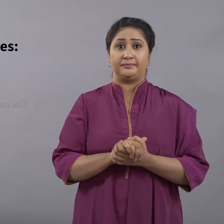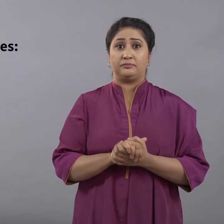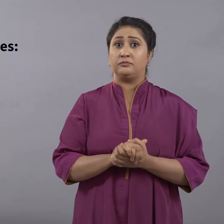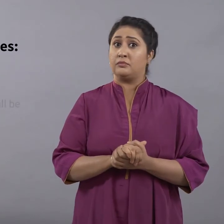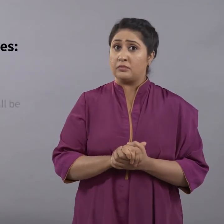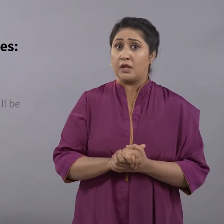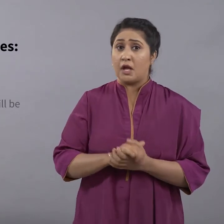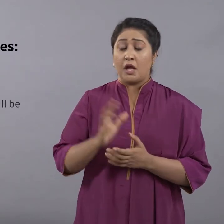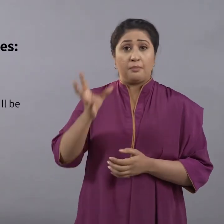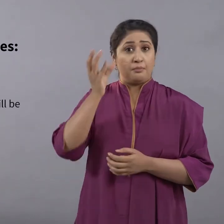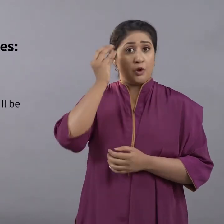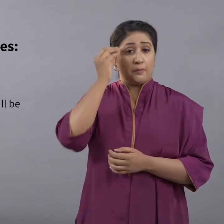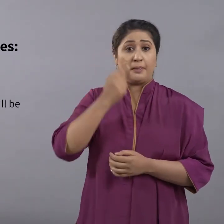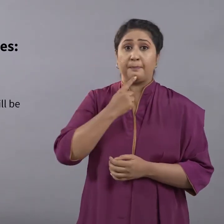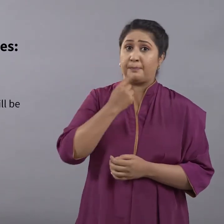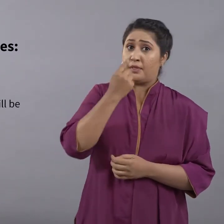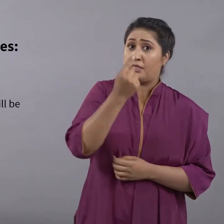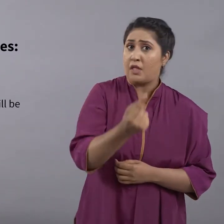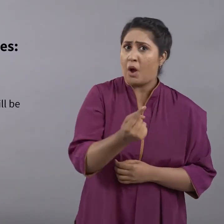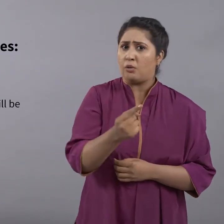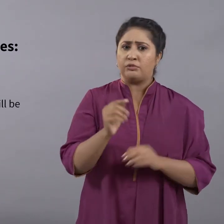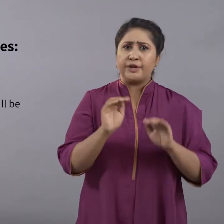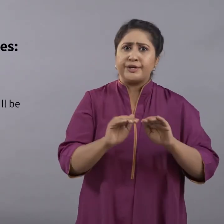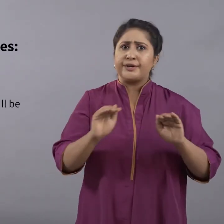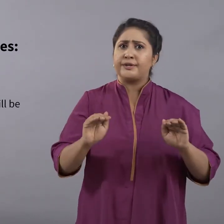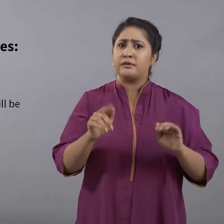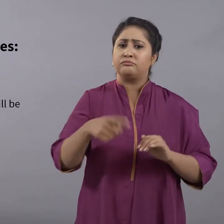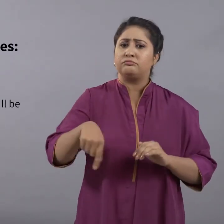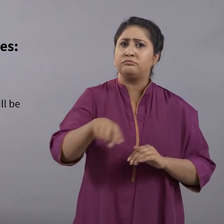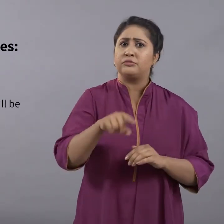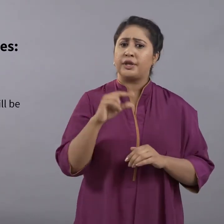Inform them about the tests you will be conducting.